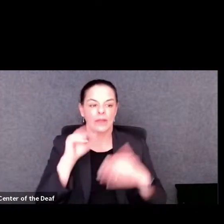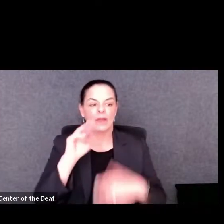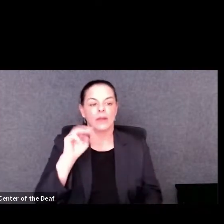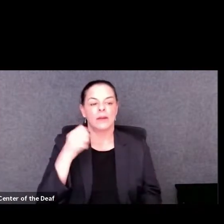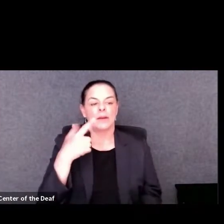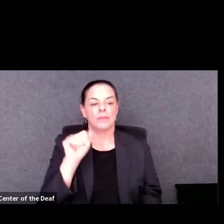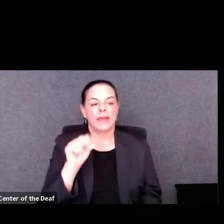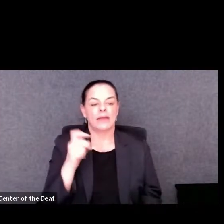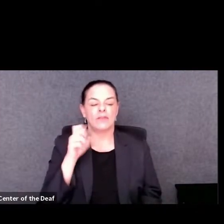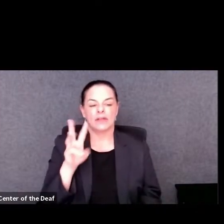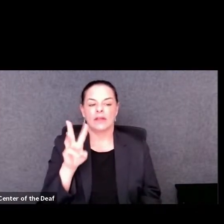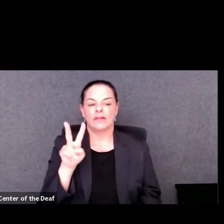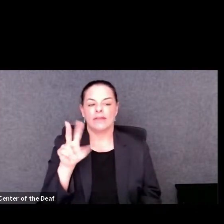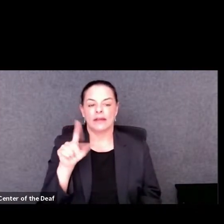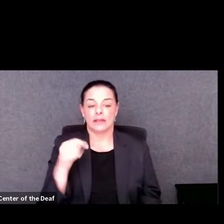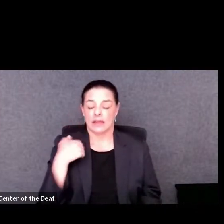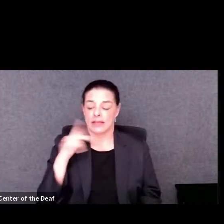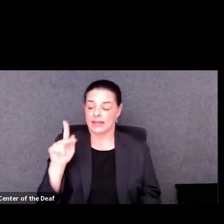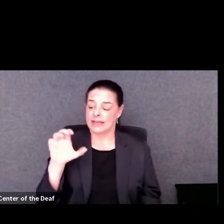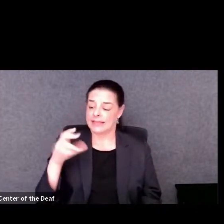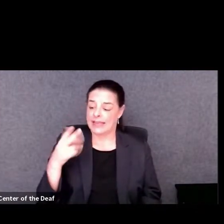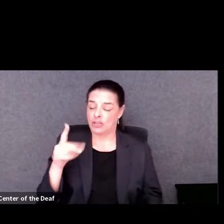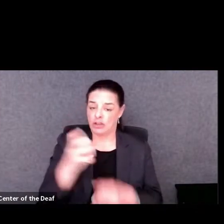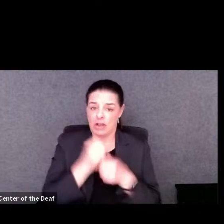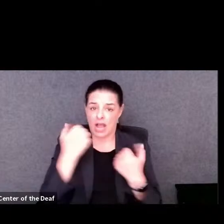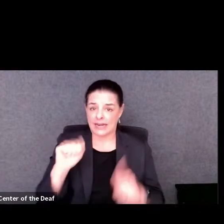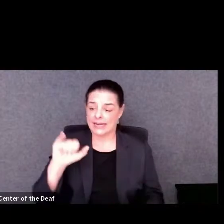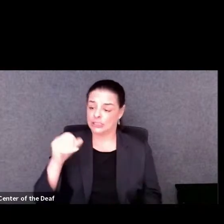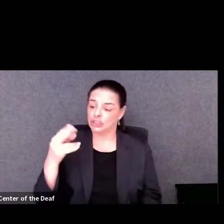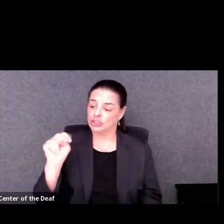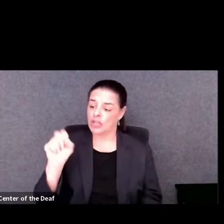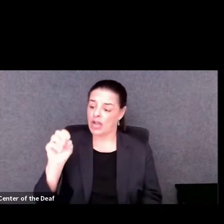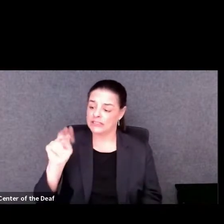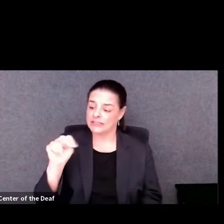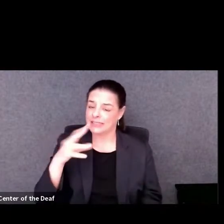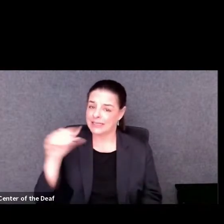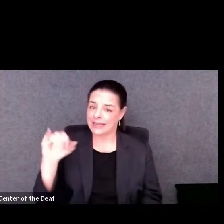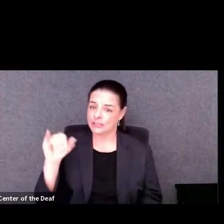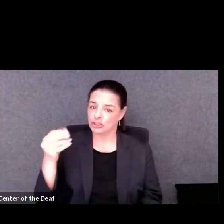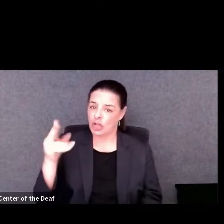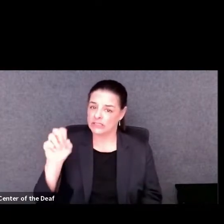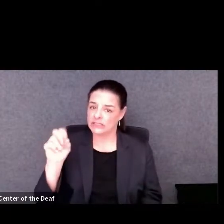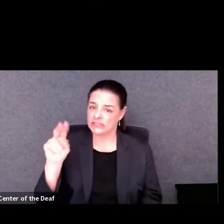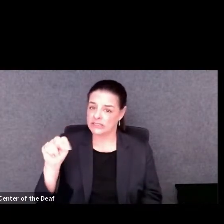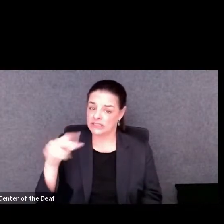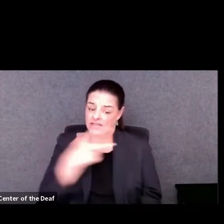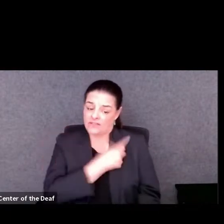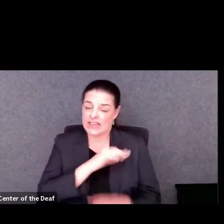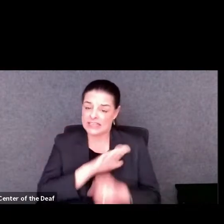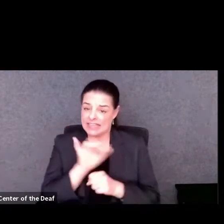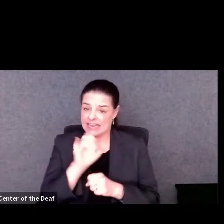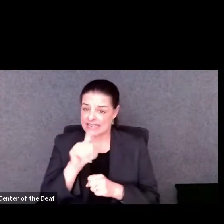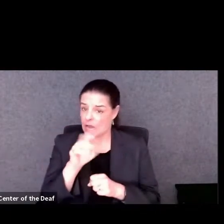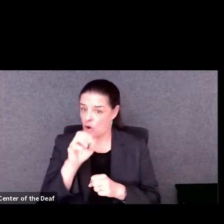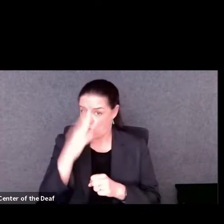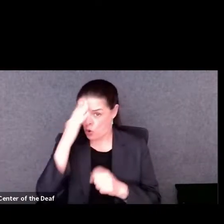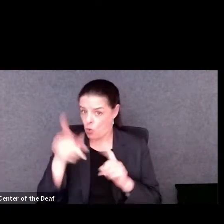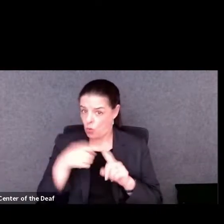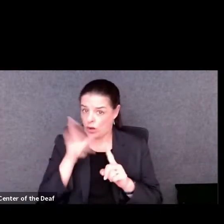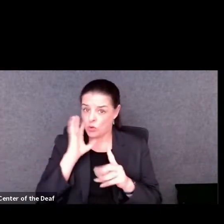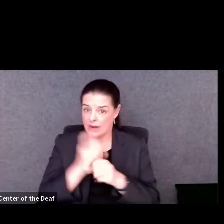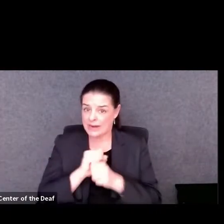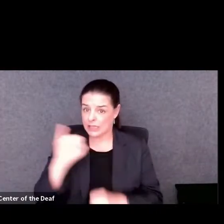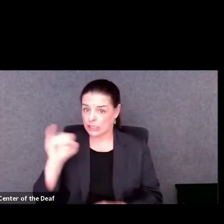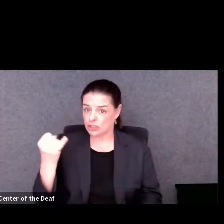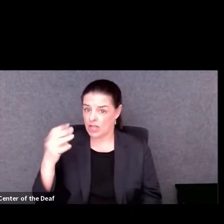with WVLT, has KCHD received any Johnson & Johnson vaccine yet, or is there any news about when you might receive it? So at this point